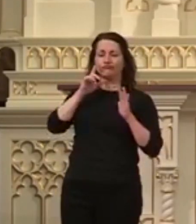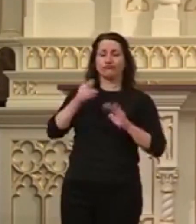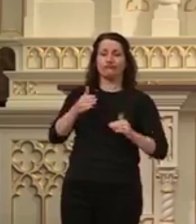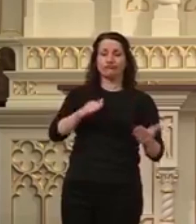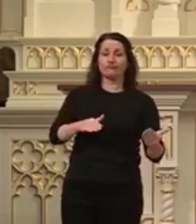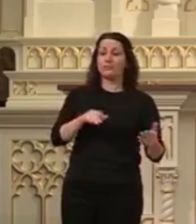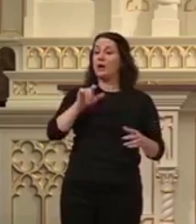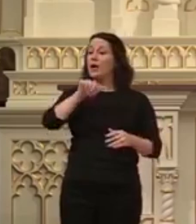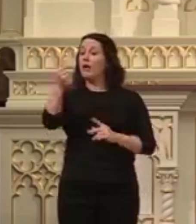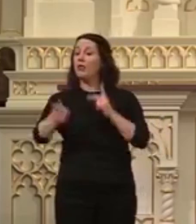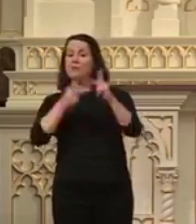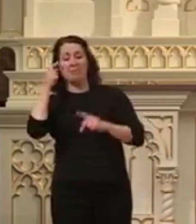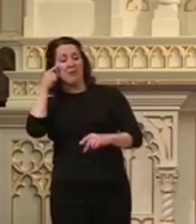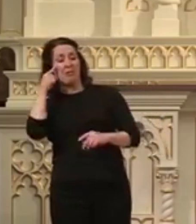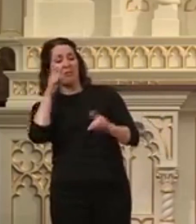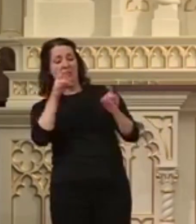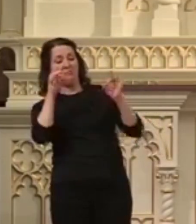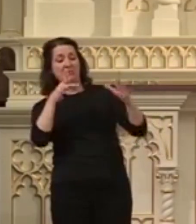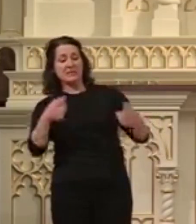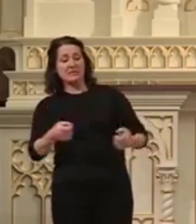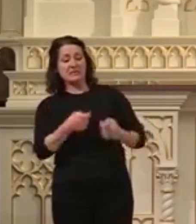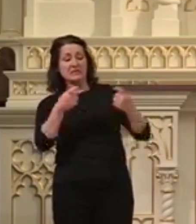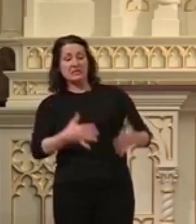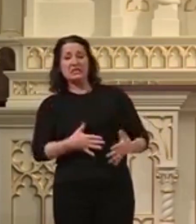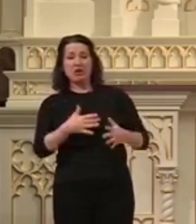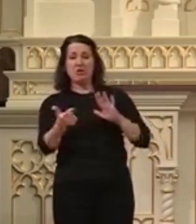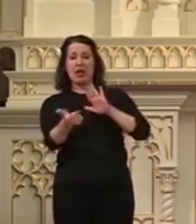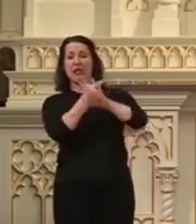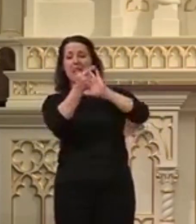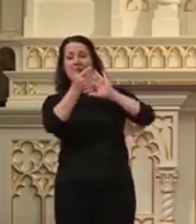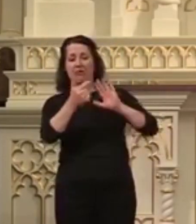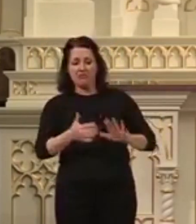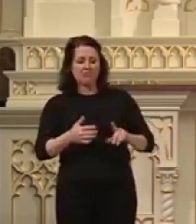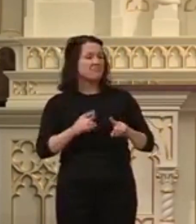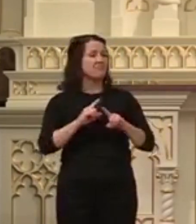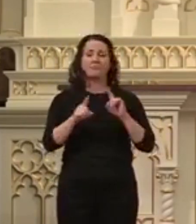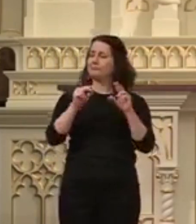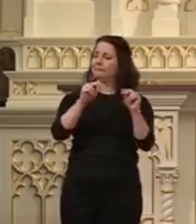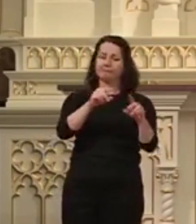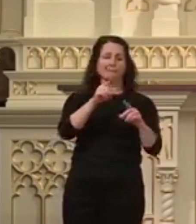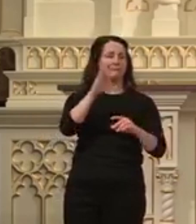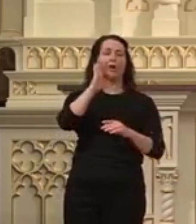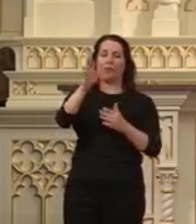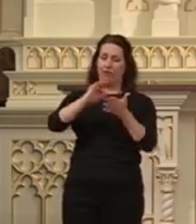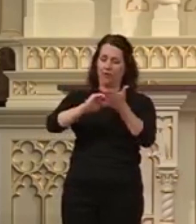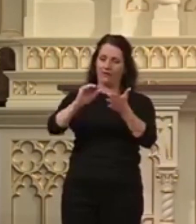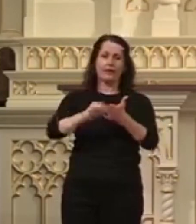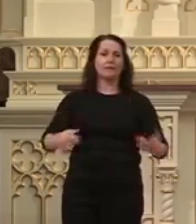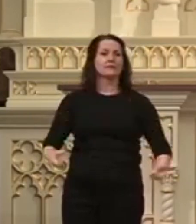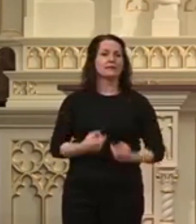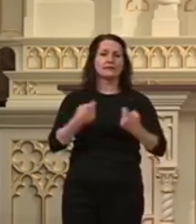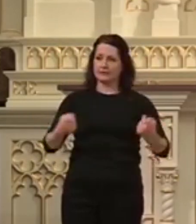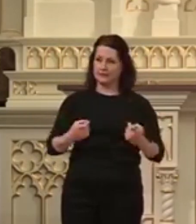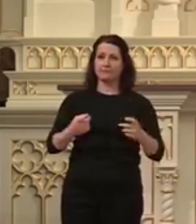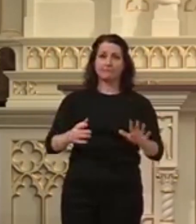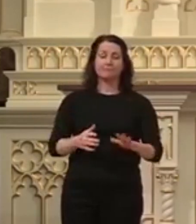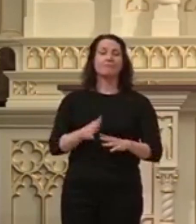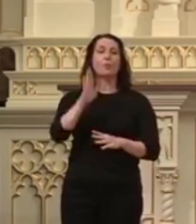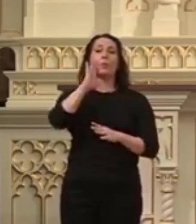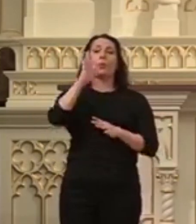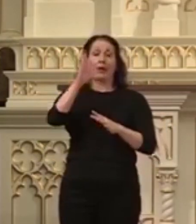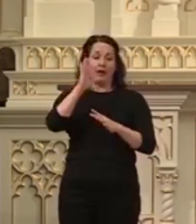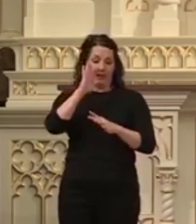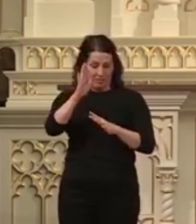wicked. And he shall take away the sins of many, and win pardon for